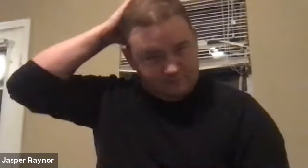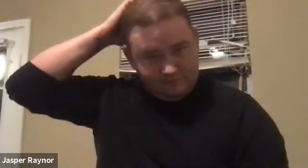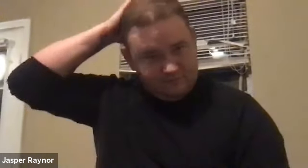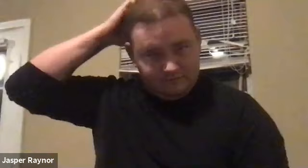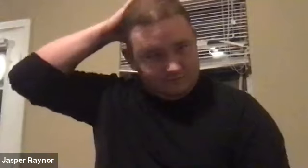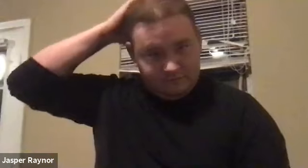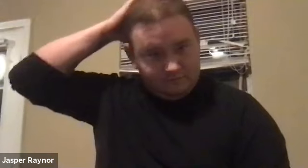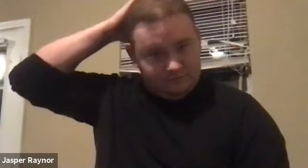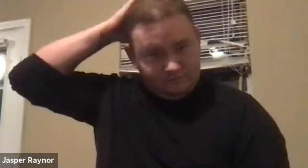This